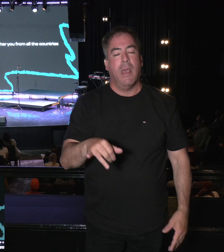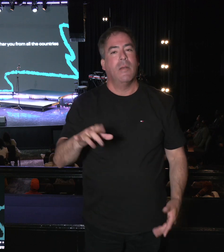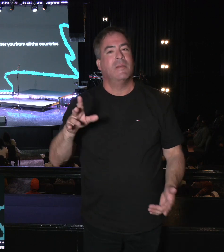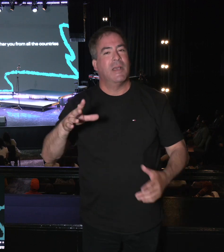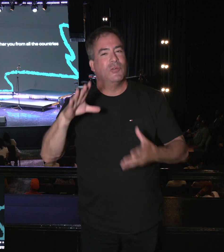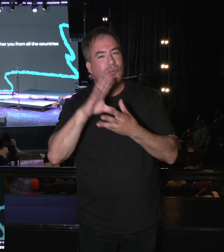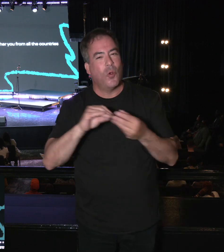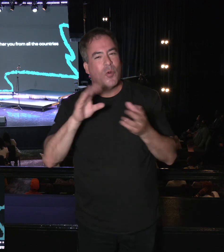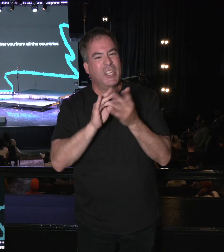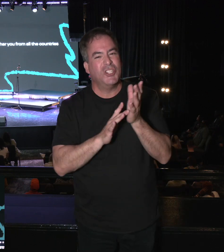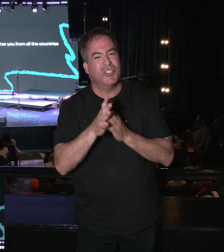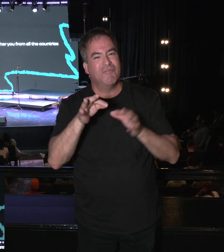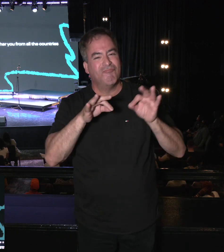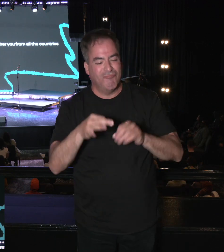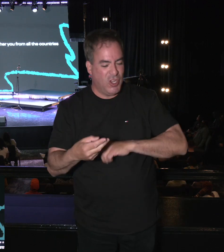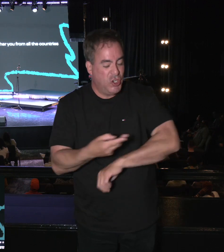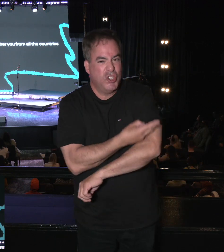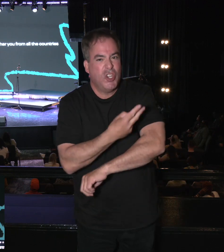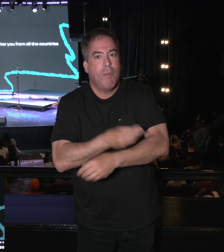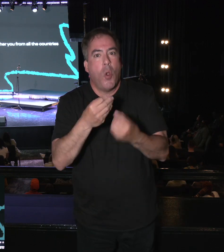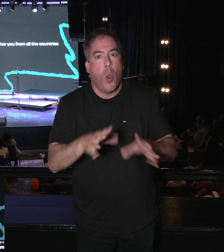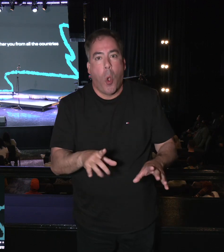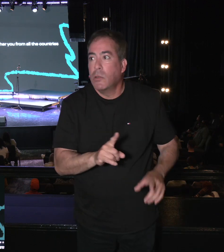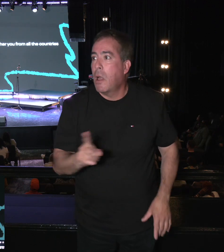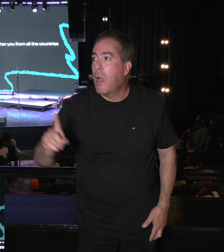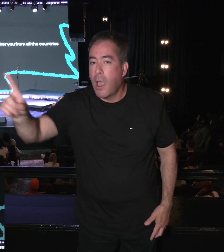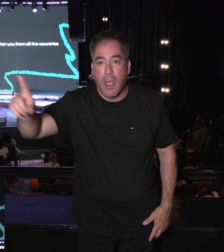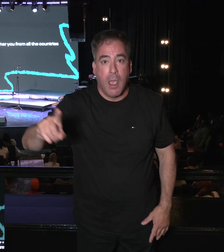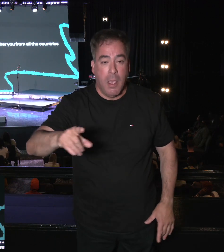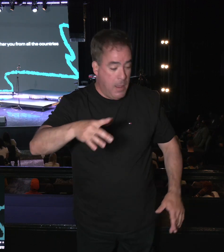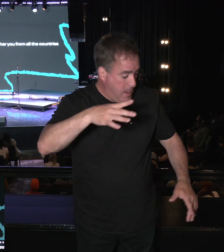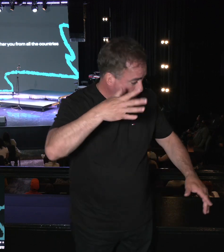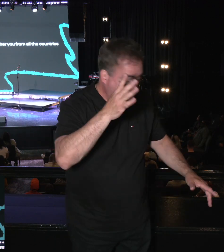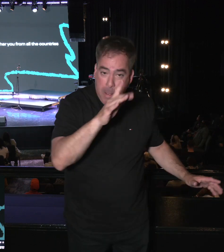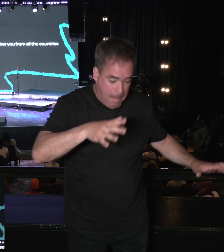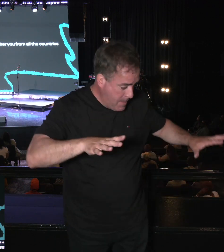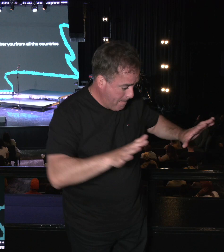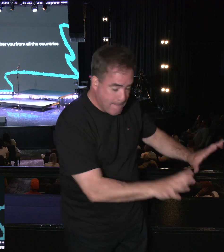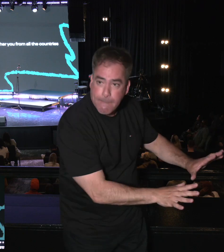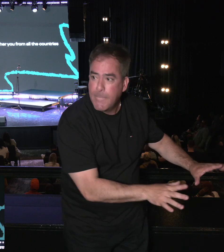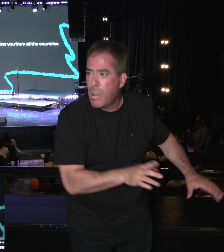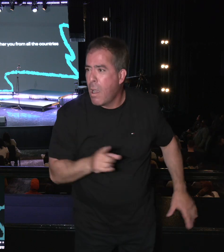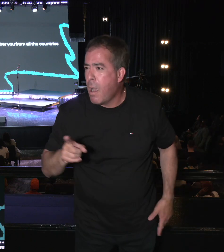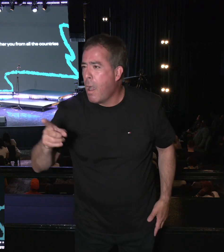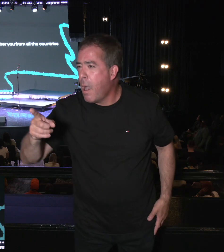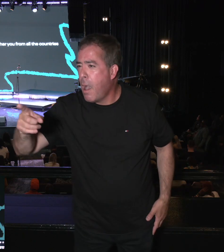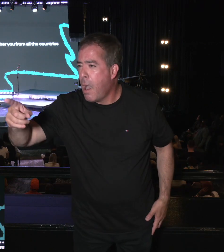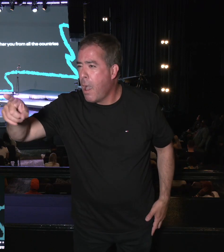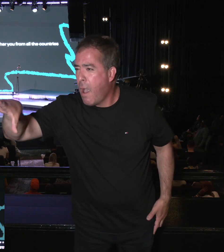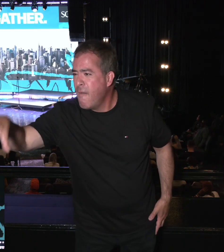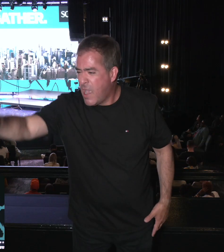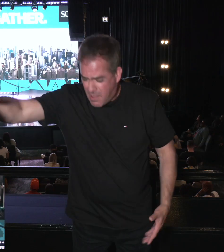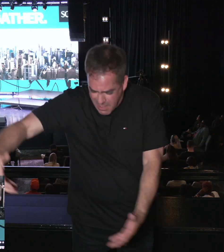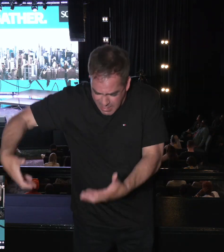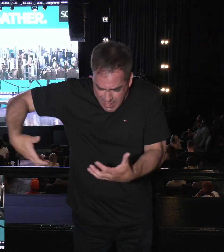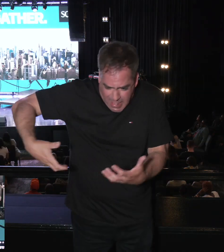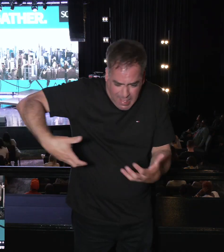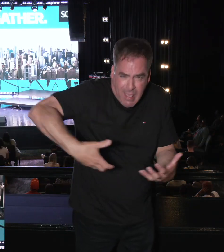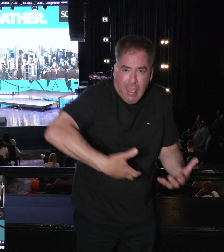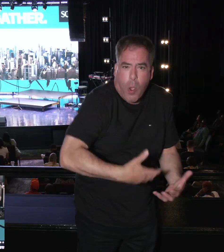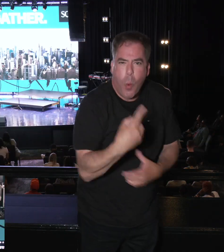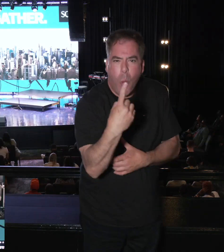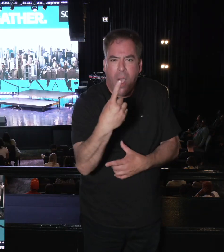When the lost sheep went away, he went out of his way to gather that sheep, to bring him back so that he could be with the others. Why? Because